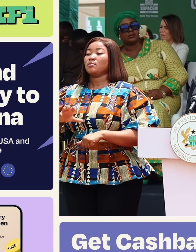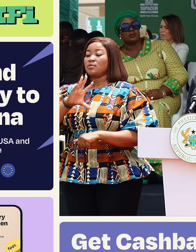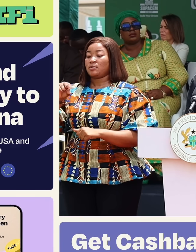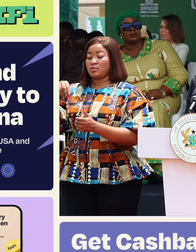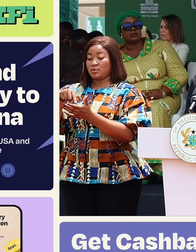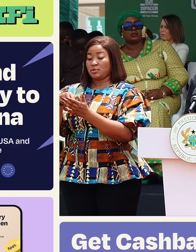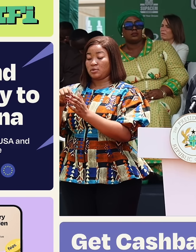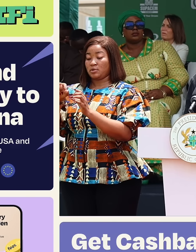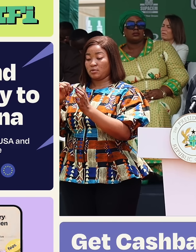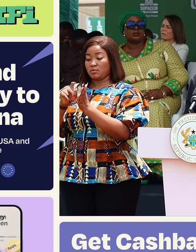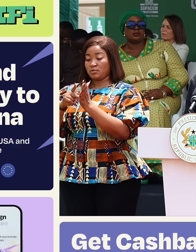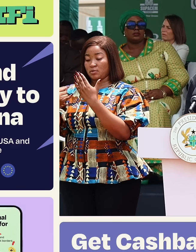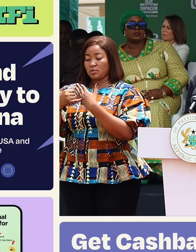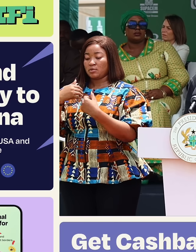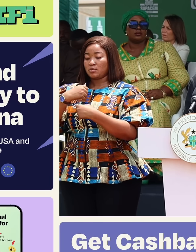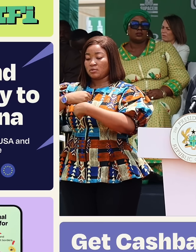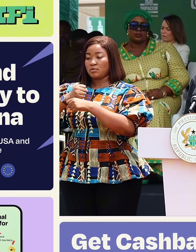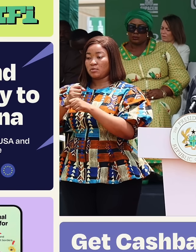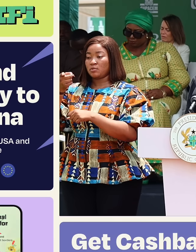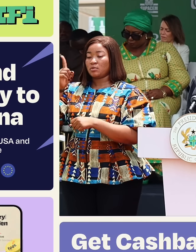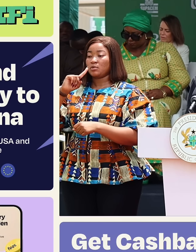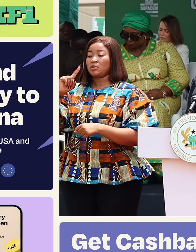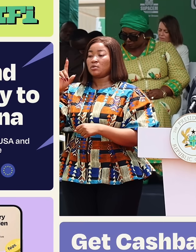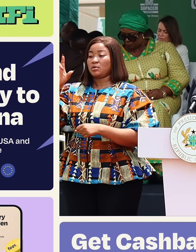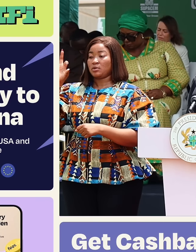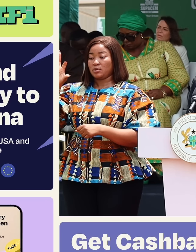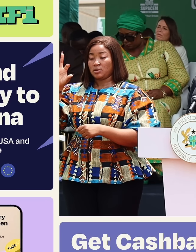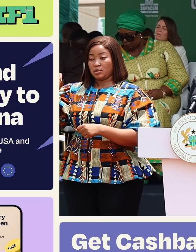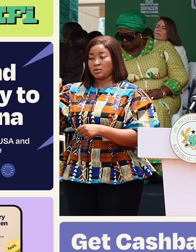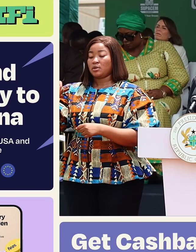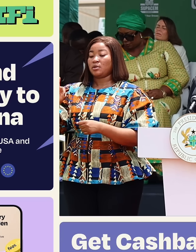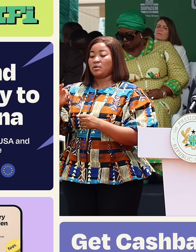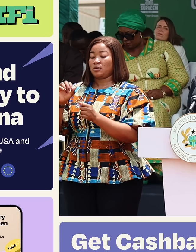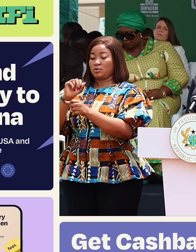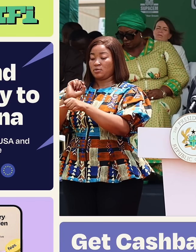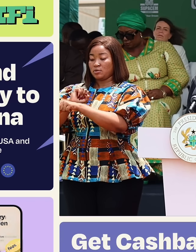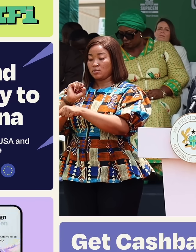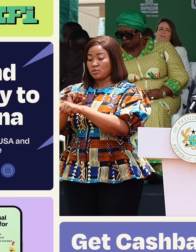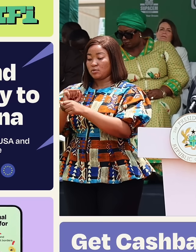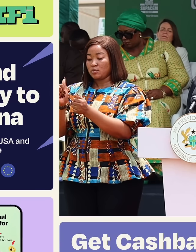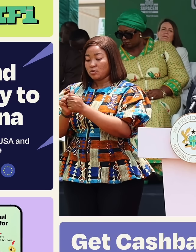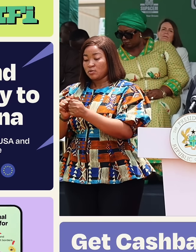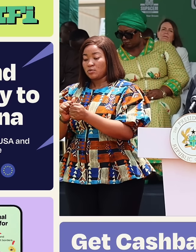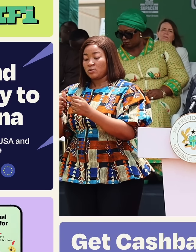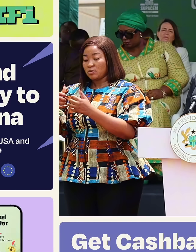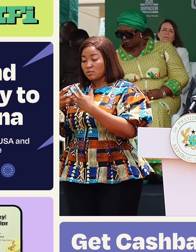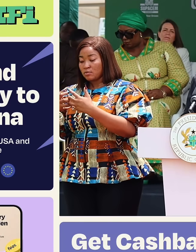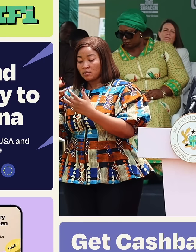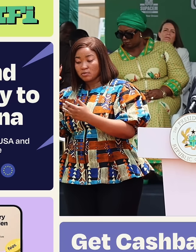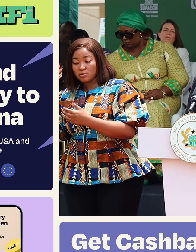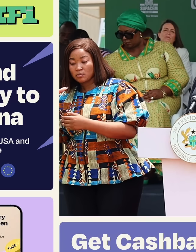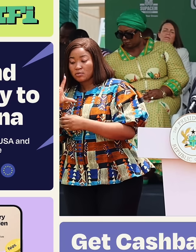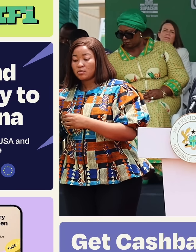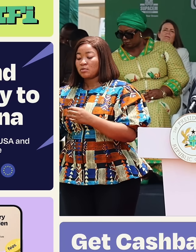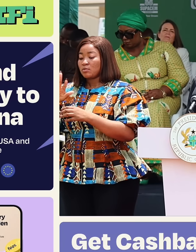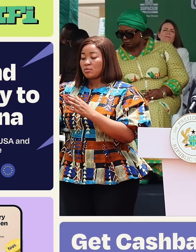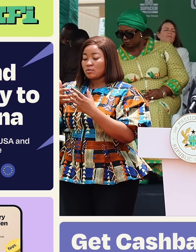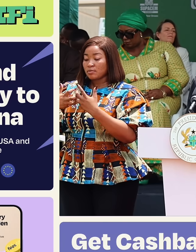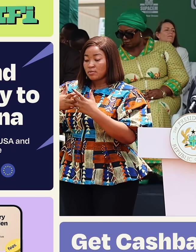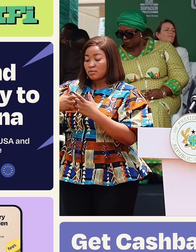this project has created 109 direct jobs, including engineers, technicians, and machine